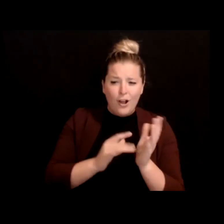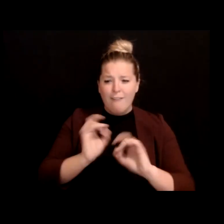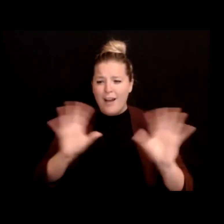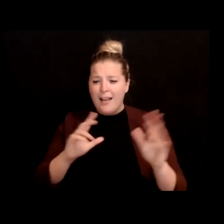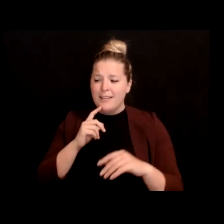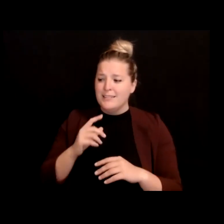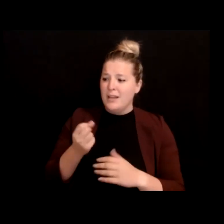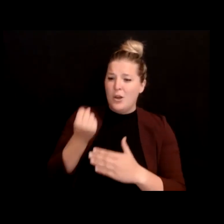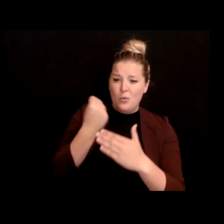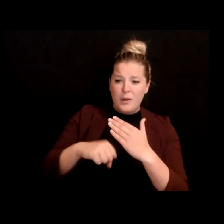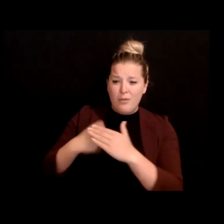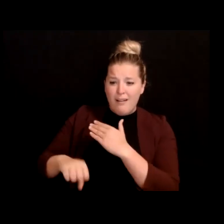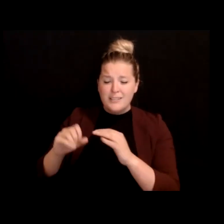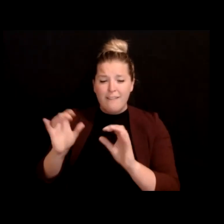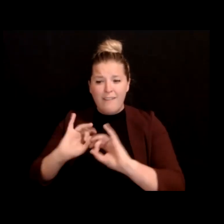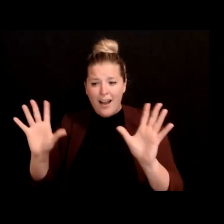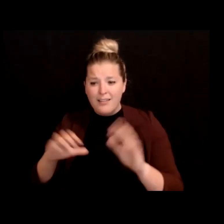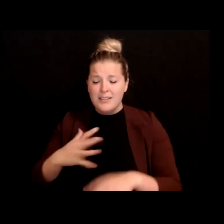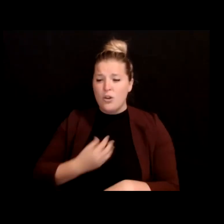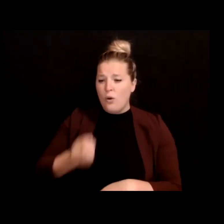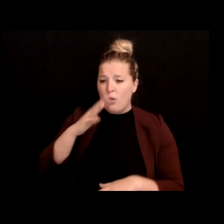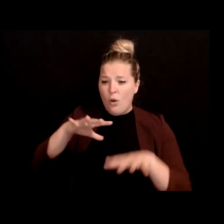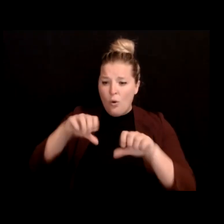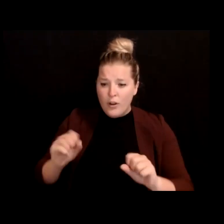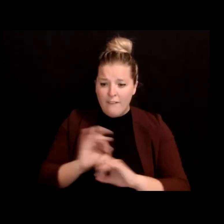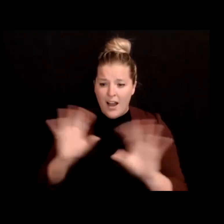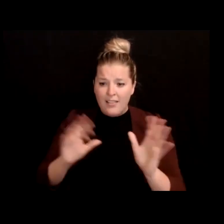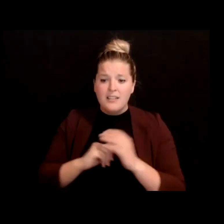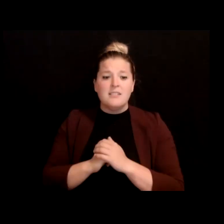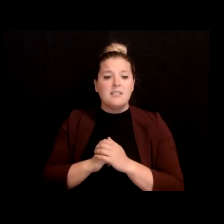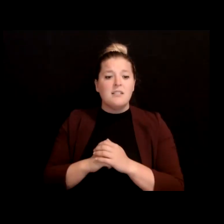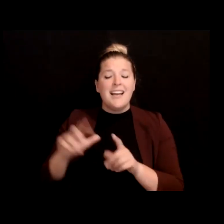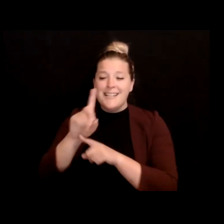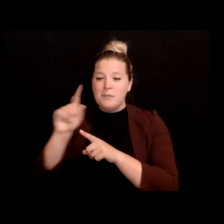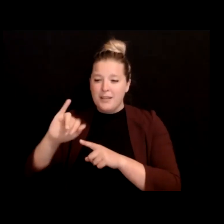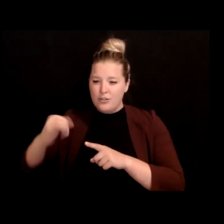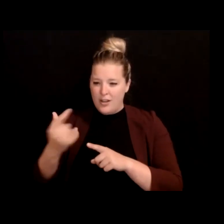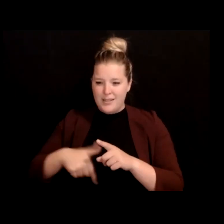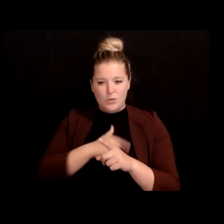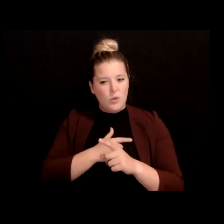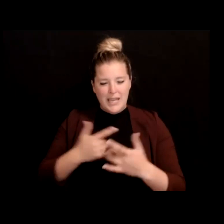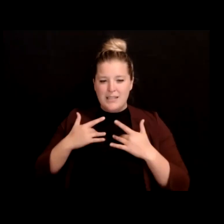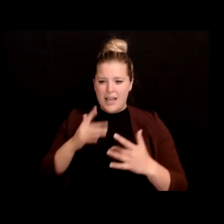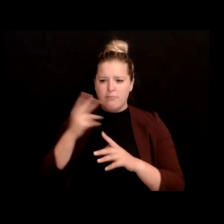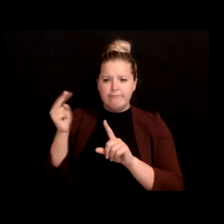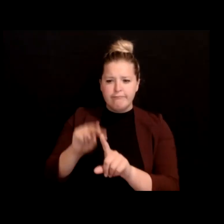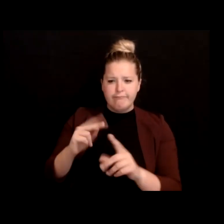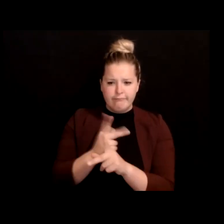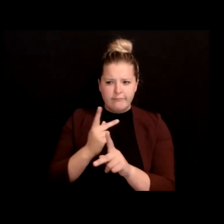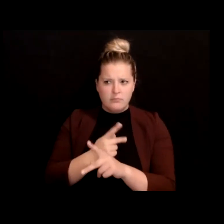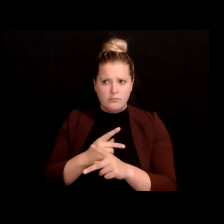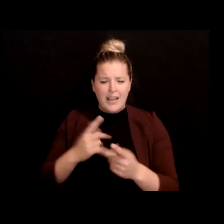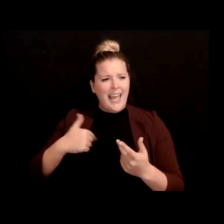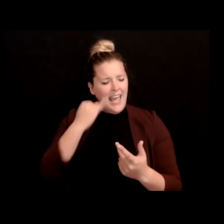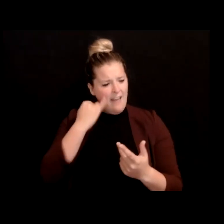violence, colonial violence, and ableist violence. But disability justice asks us to think, what would it mean for us to build,